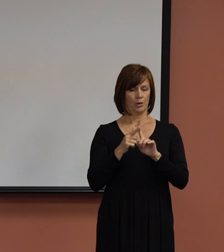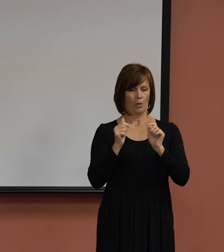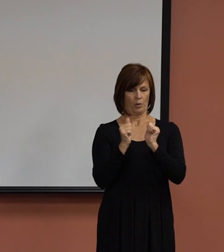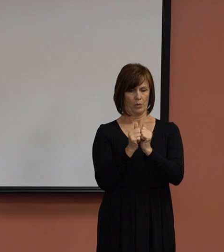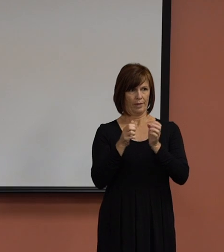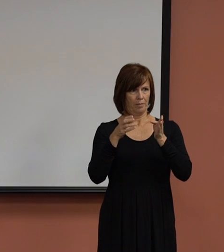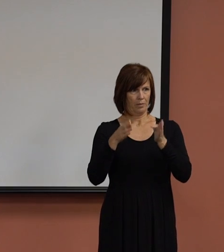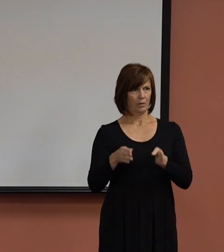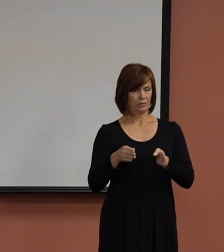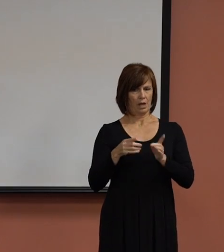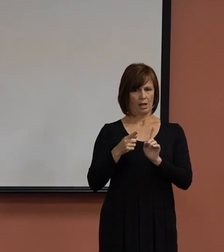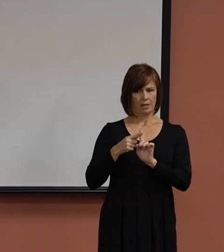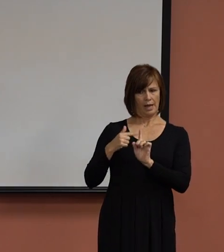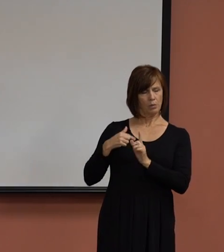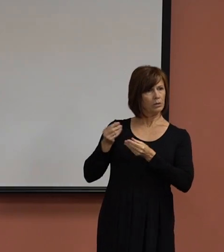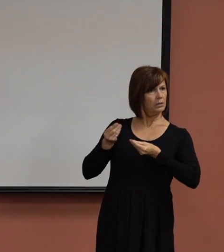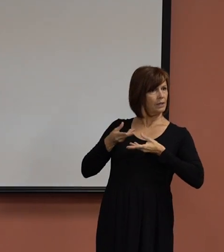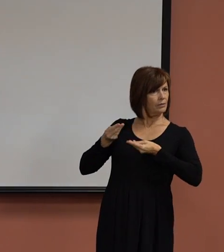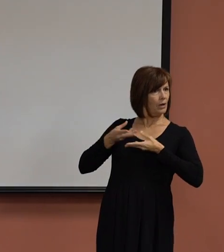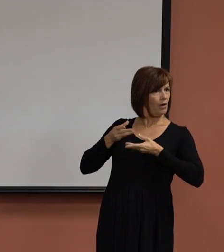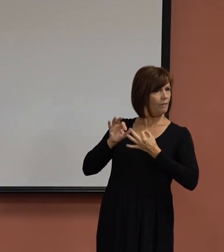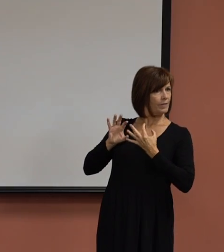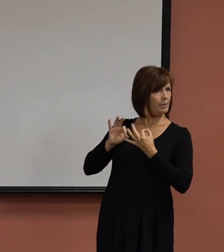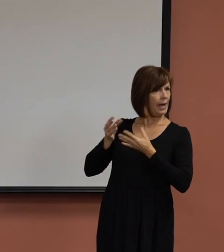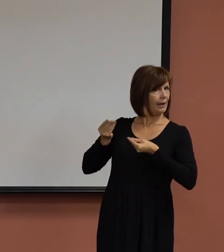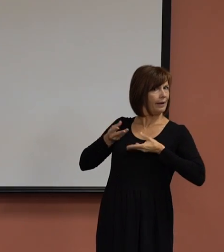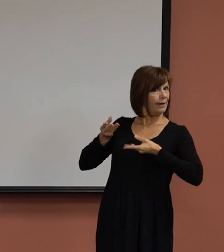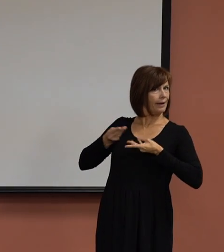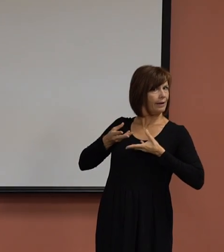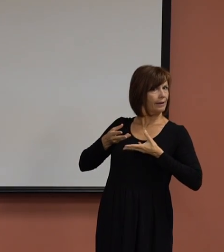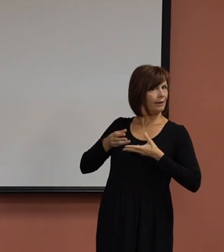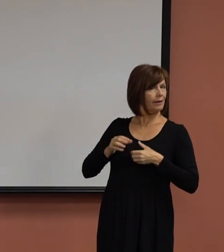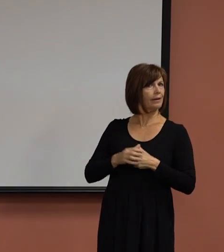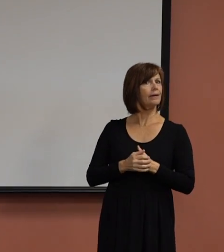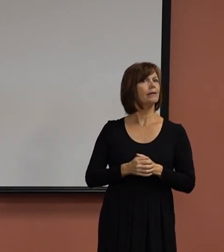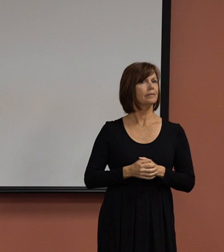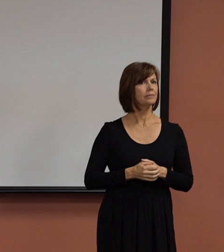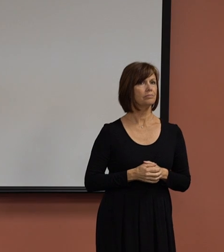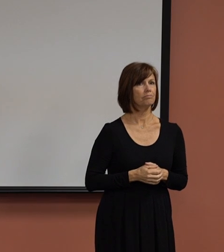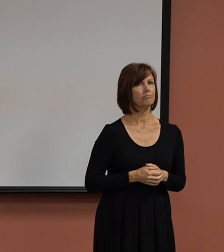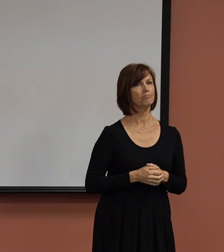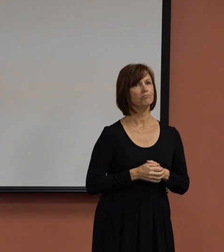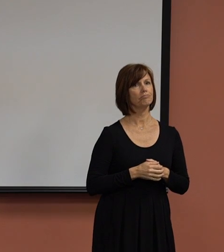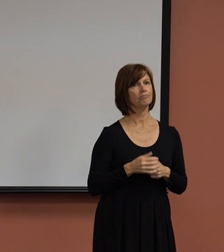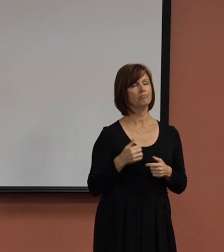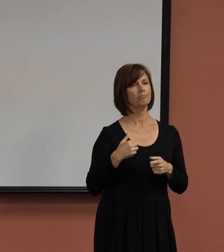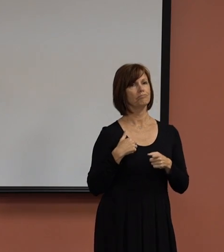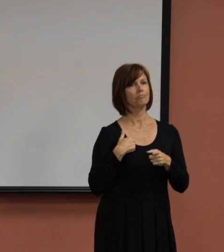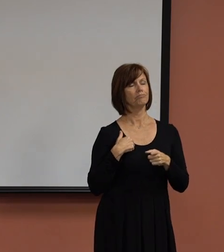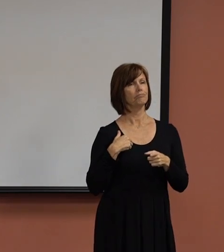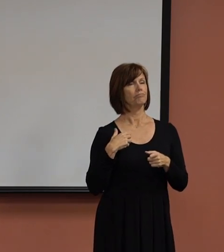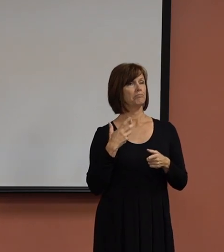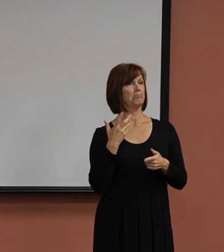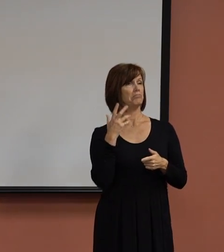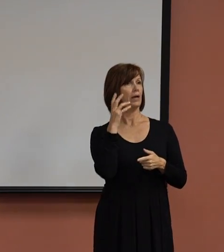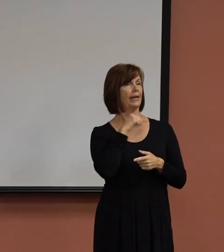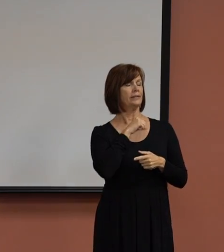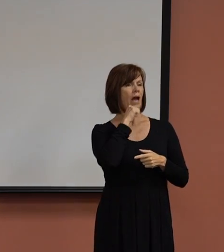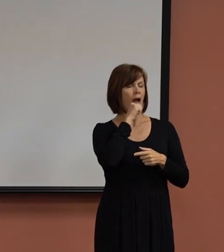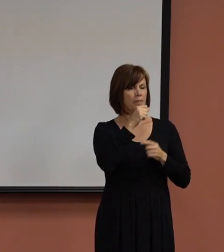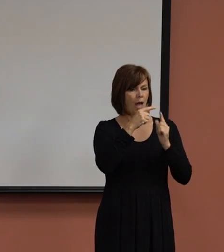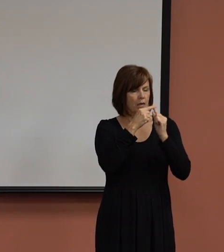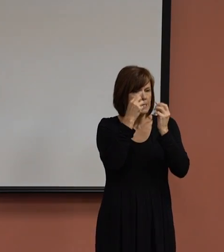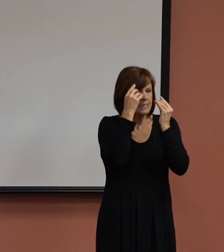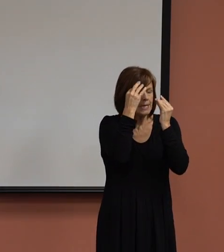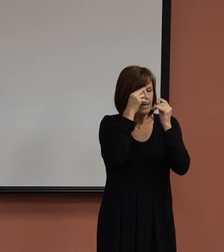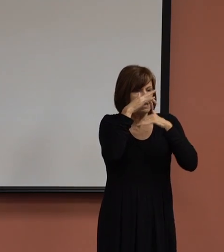a feedback of some kind. Right. And I guess I'm just in tune with that, and the less you think about it, the more